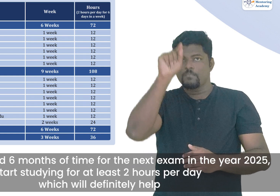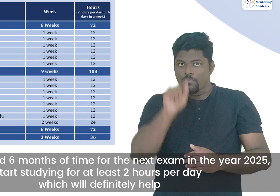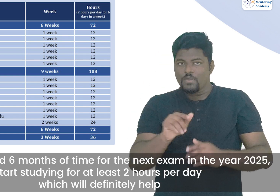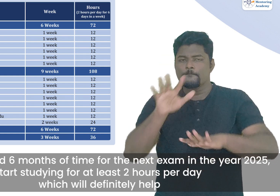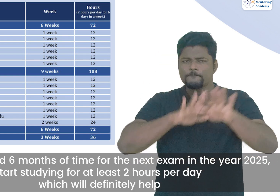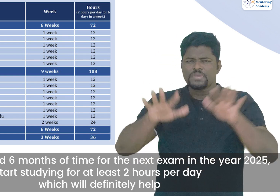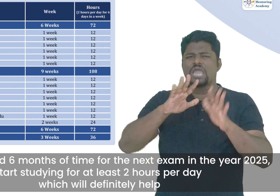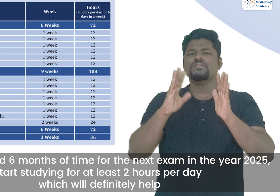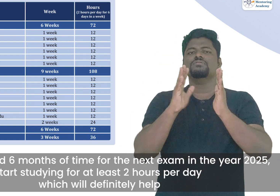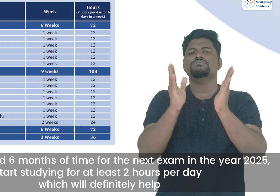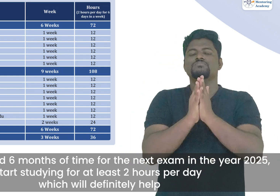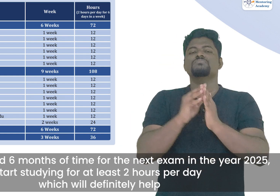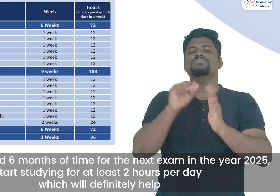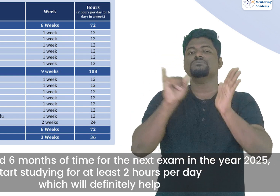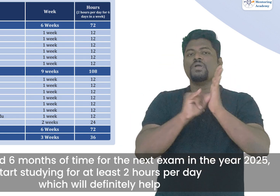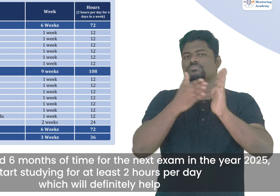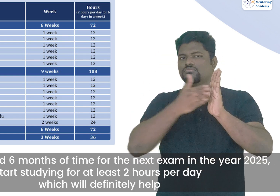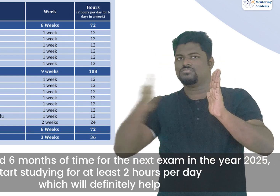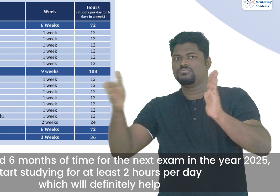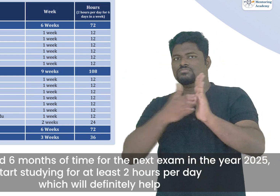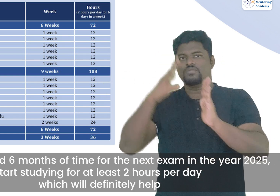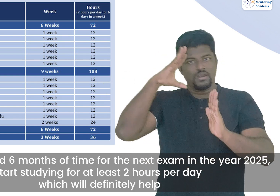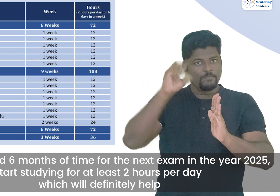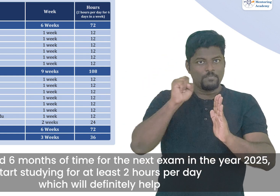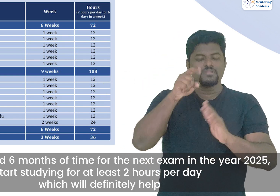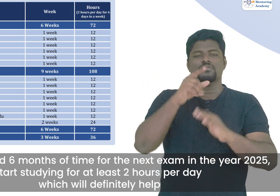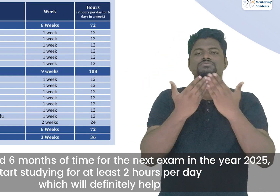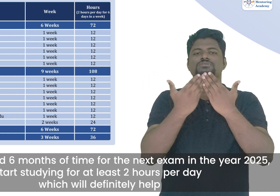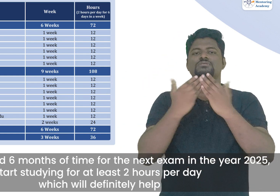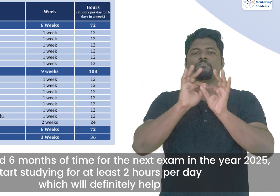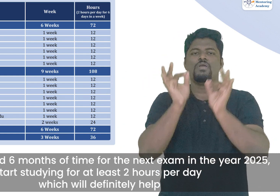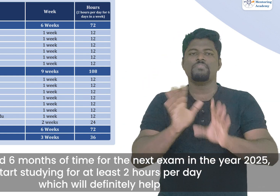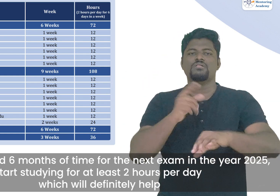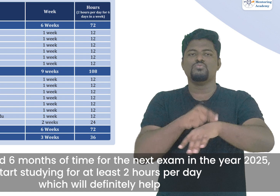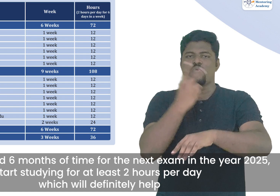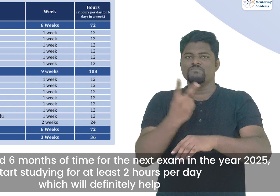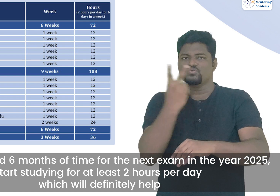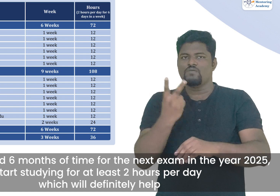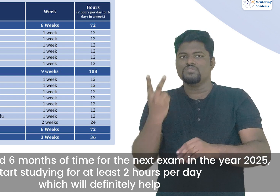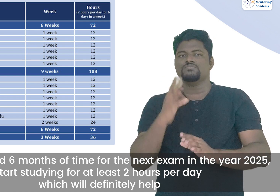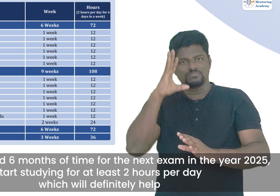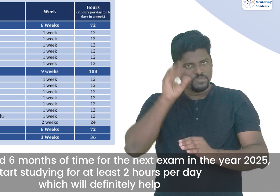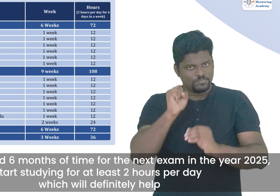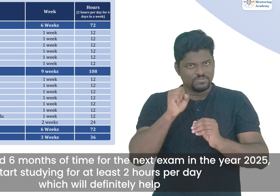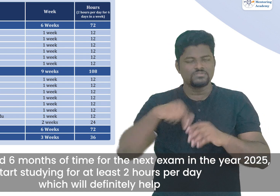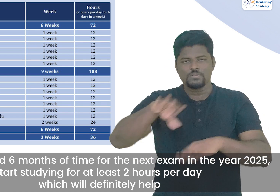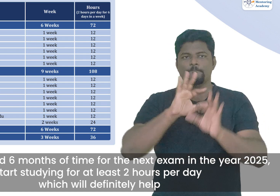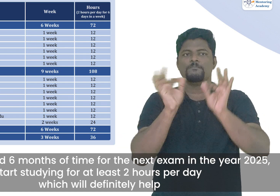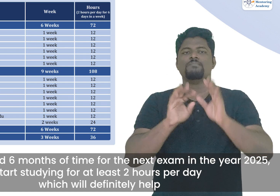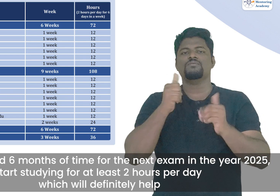We have around 6 months of time for the next exam in the year 2025. Start studying for at least 2 hours per day, which will definitely